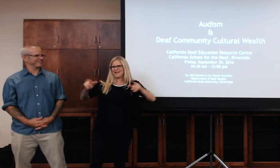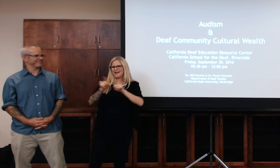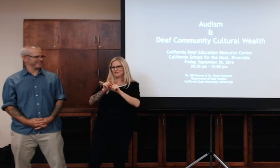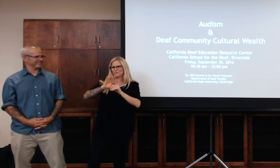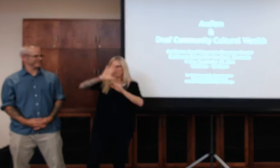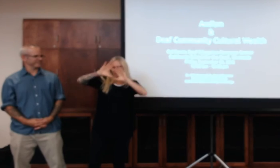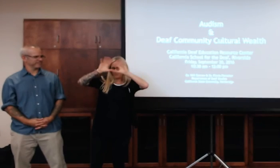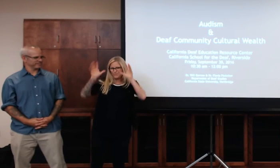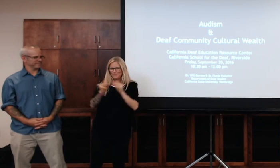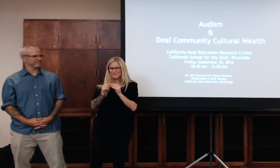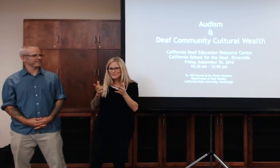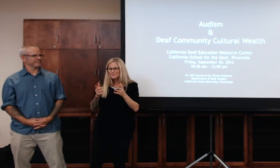community as a whole.